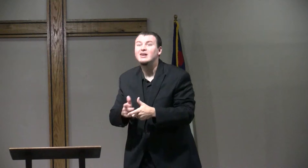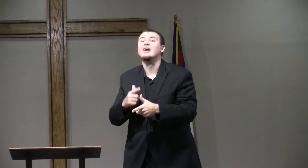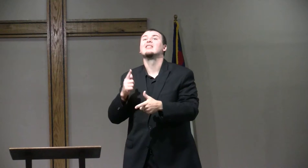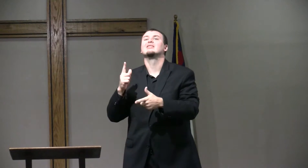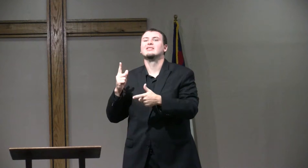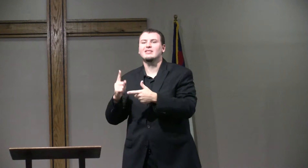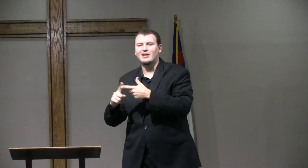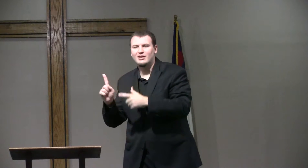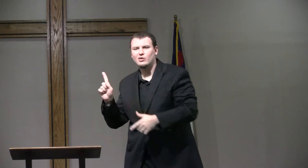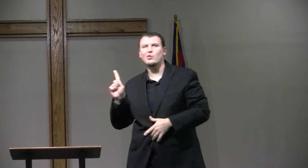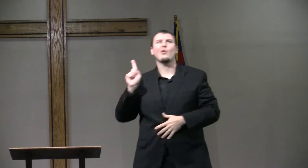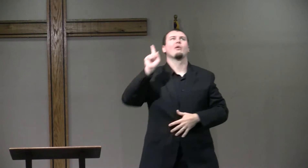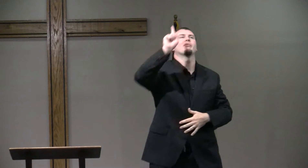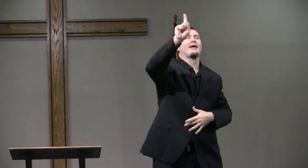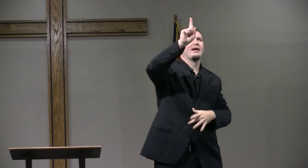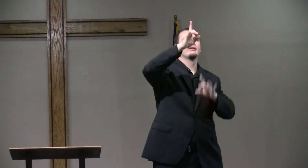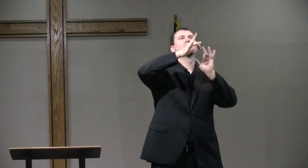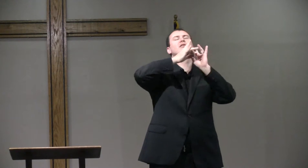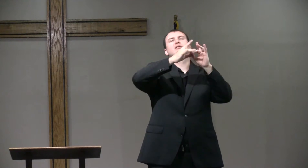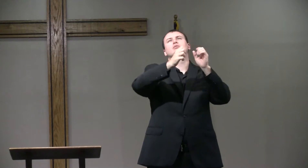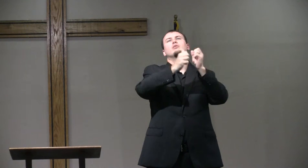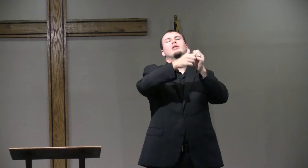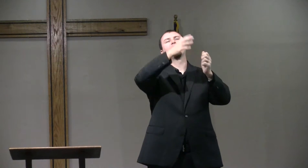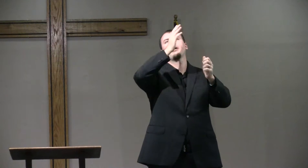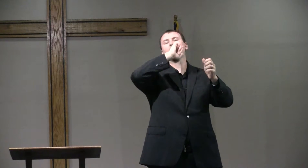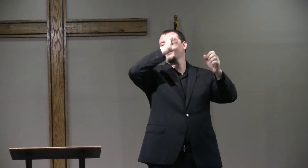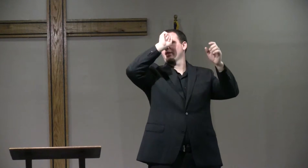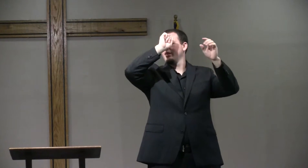can have a better relationship with God